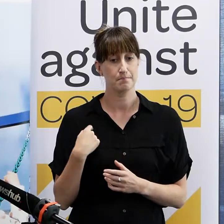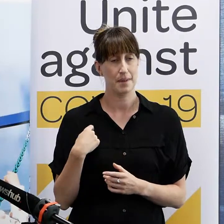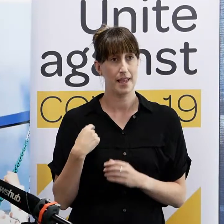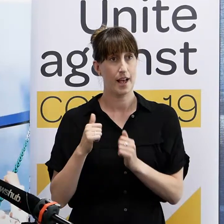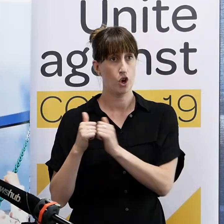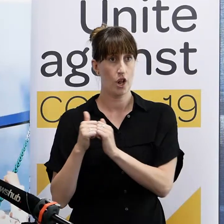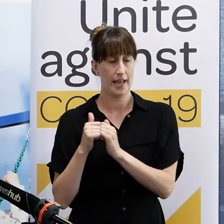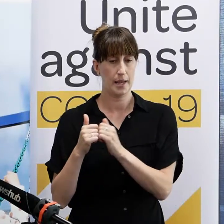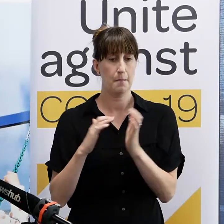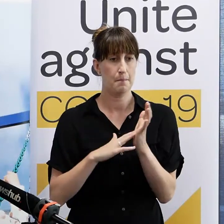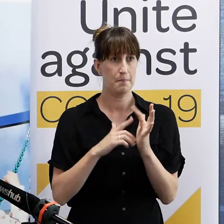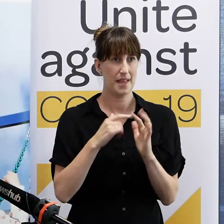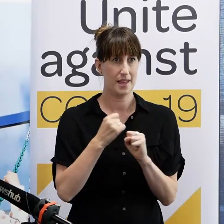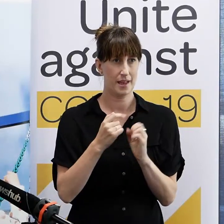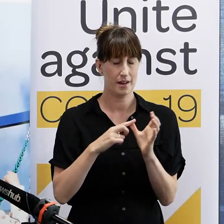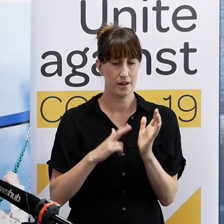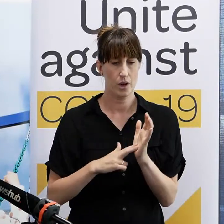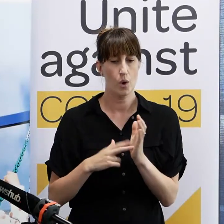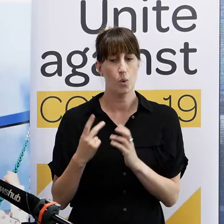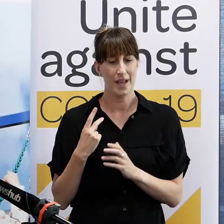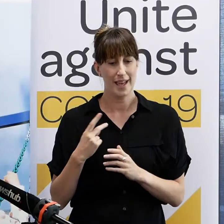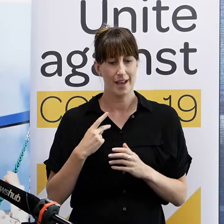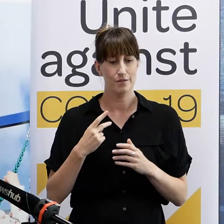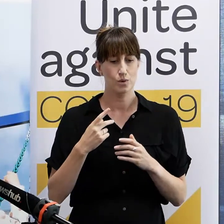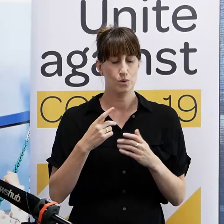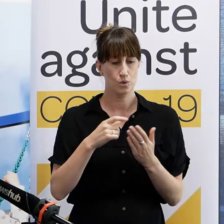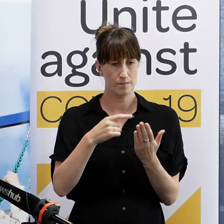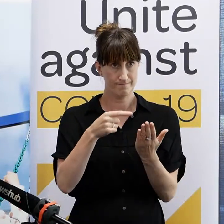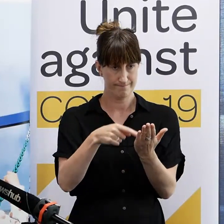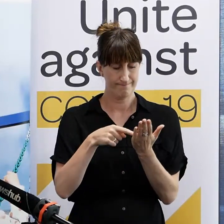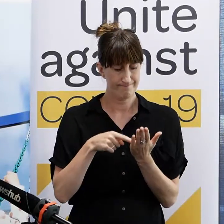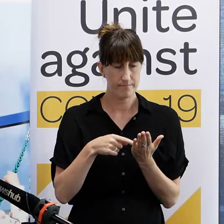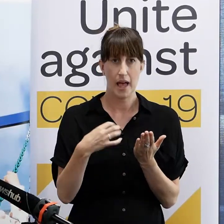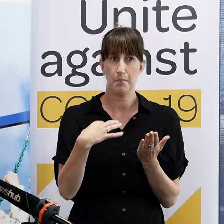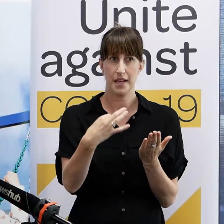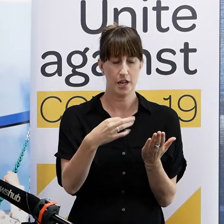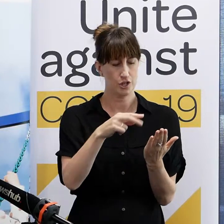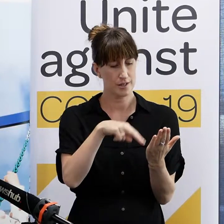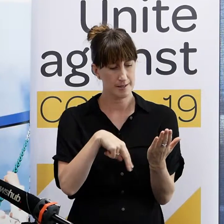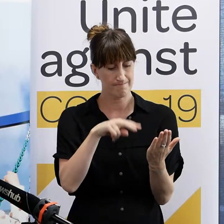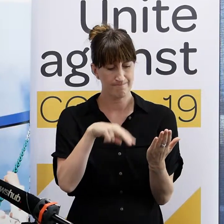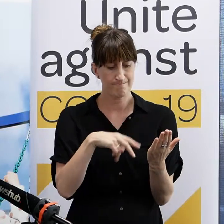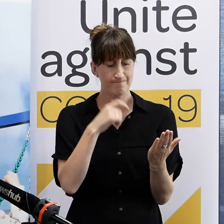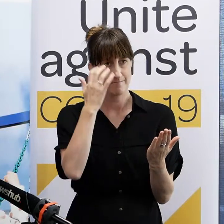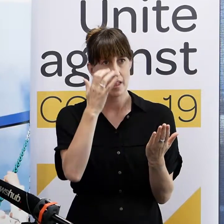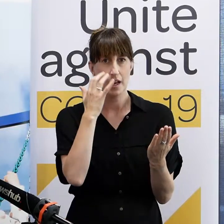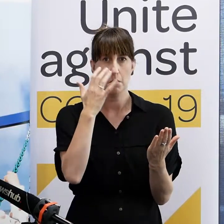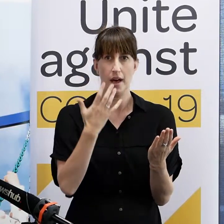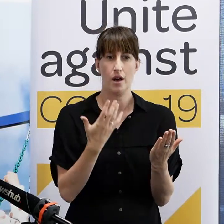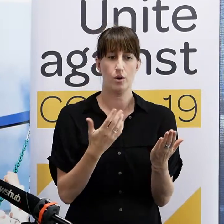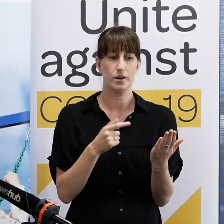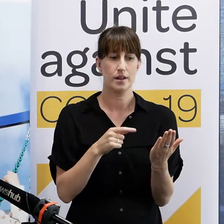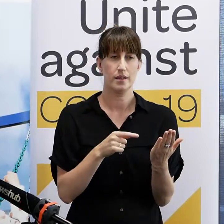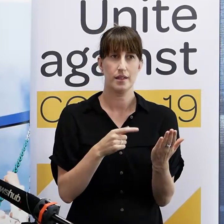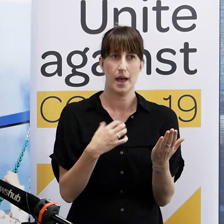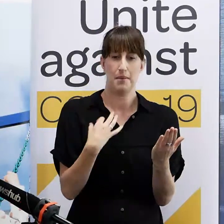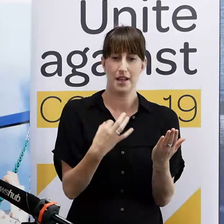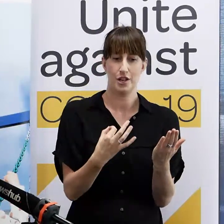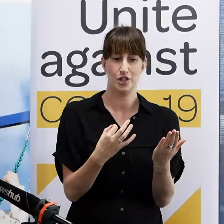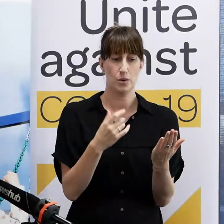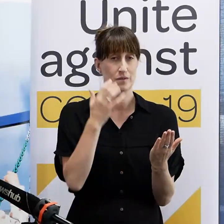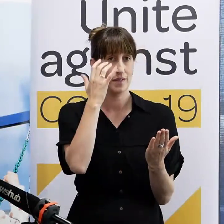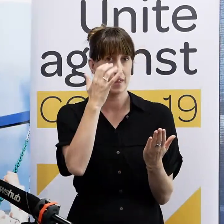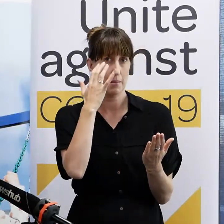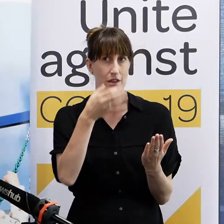from, and largely is the advice from health officials about the threat or the risk to public health as to why we would do